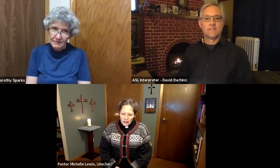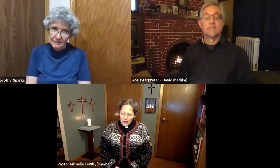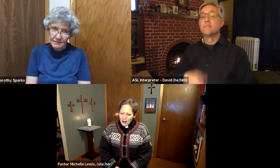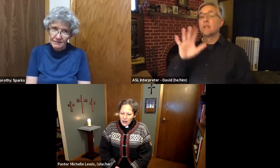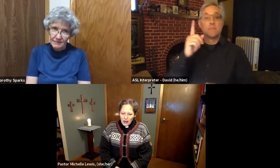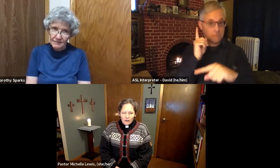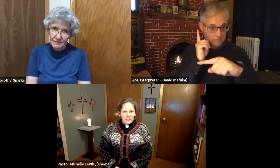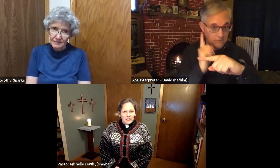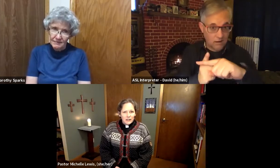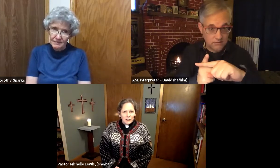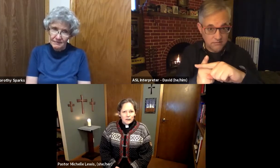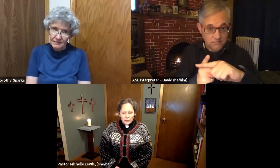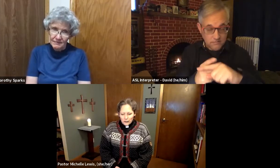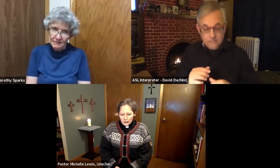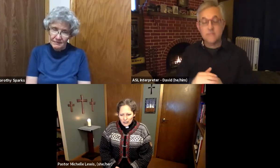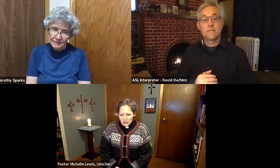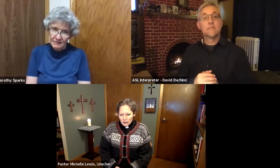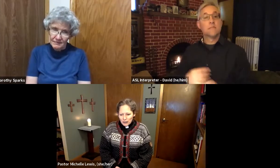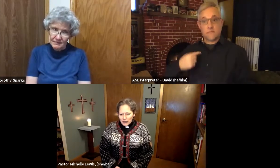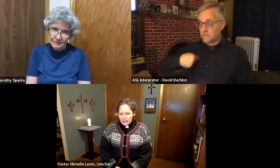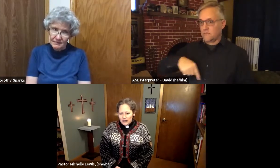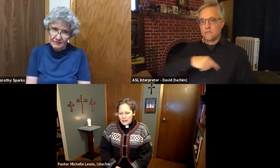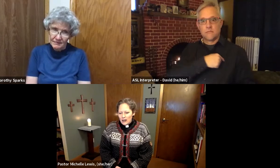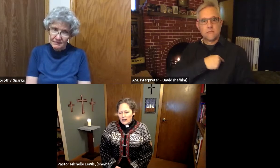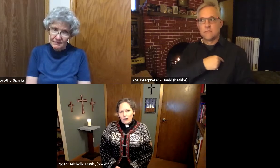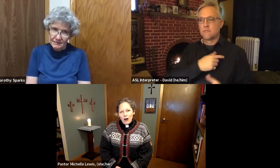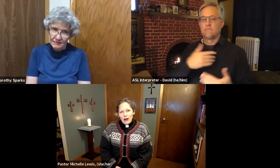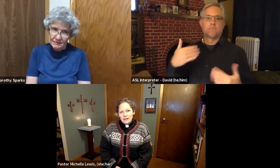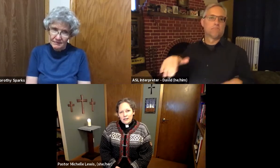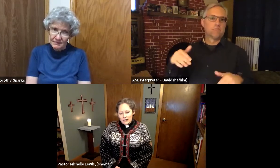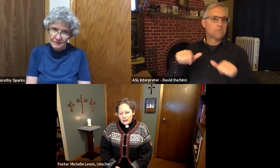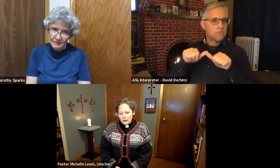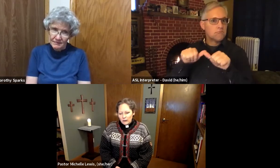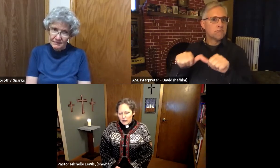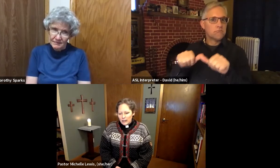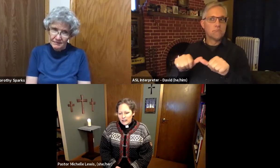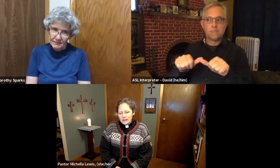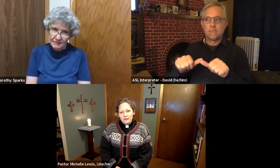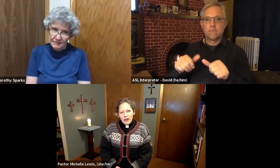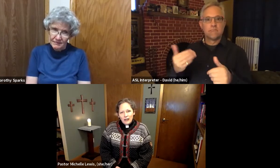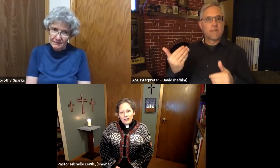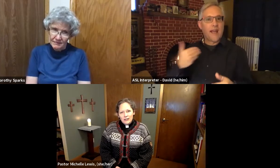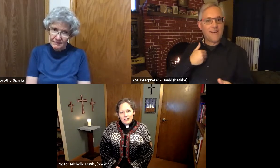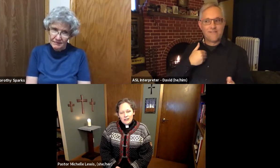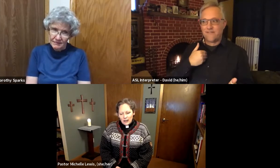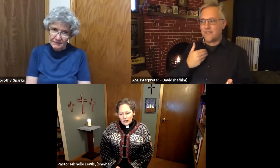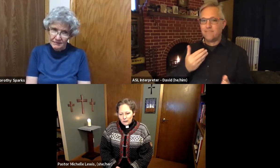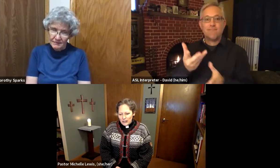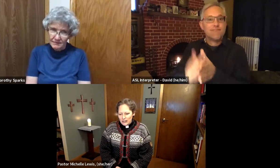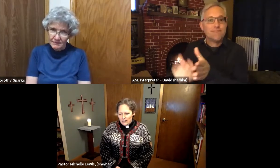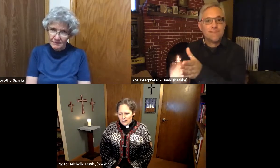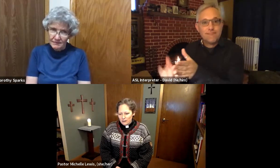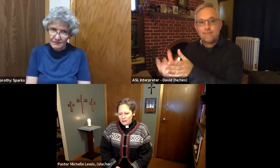Plus, we have continued to experience loss related to violence